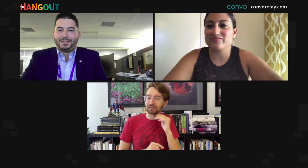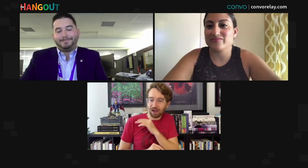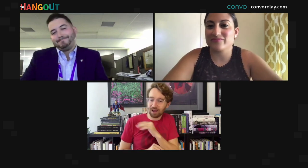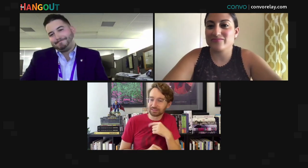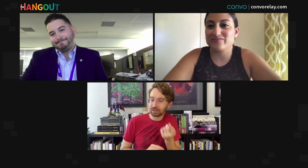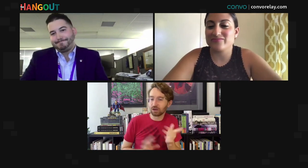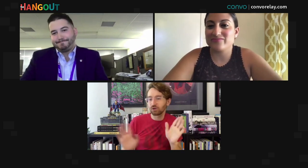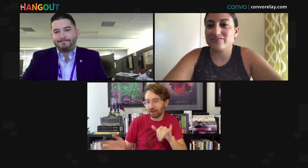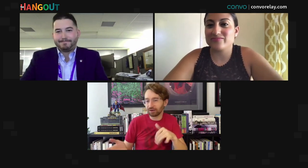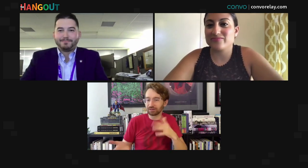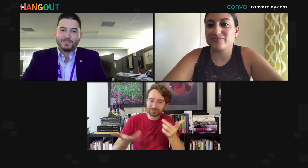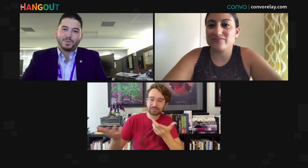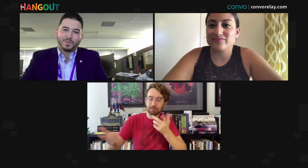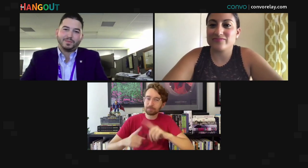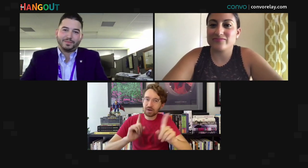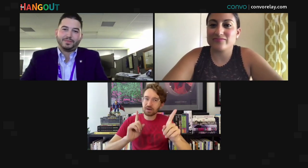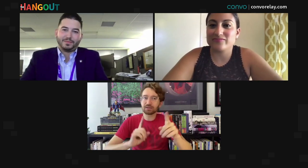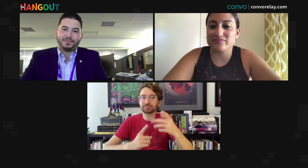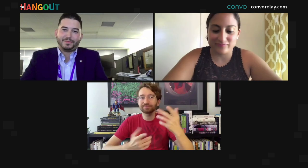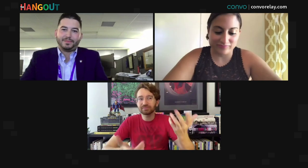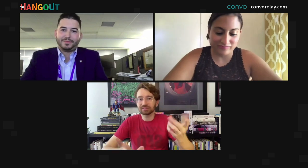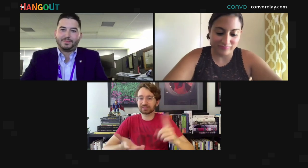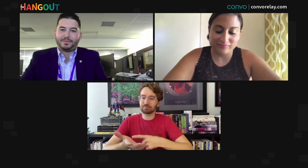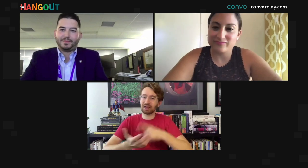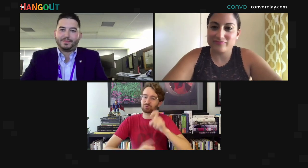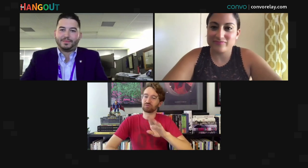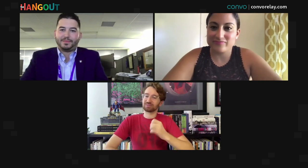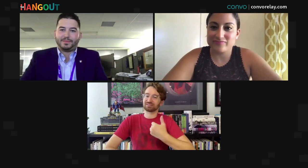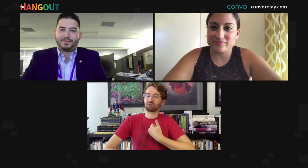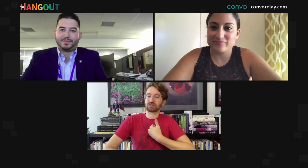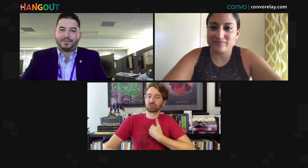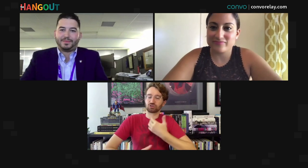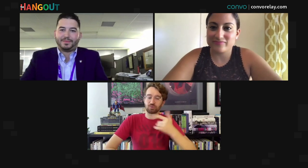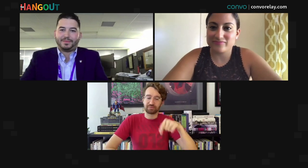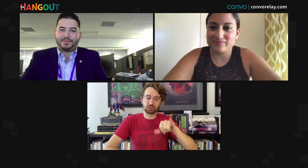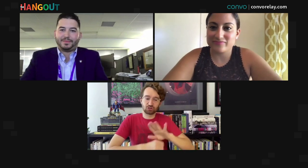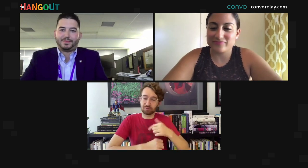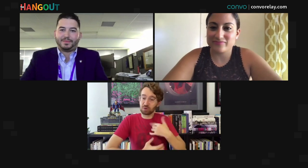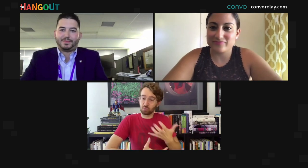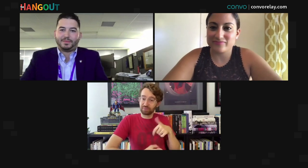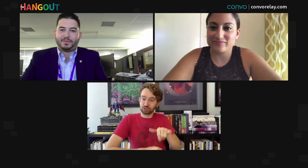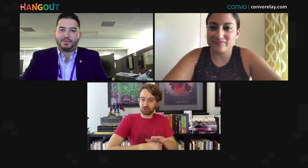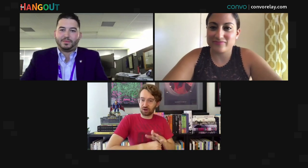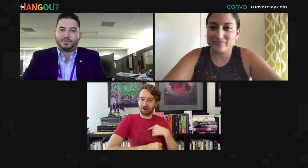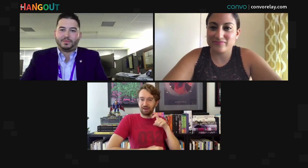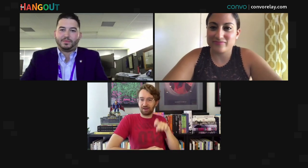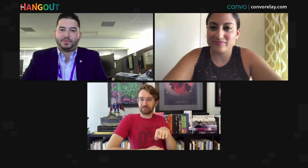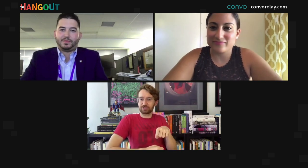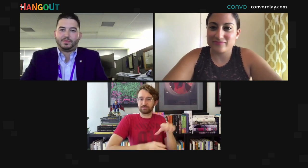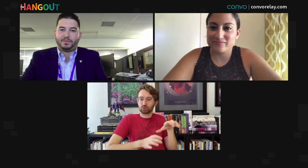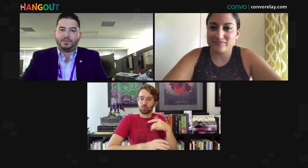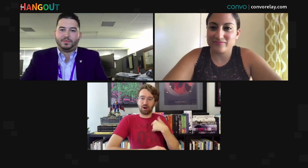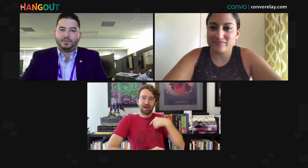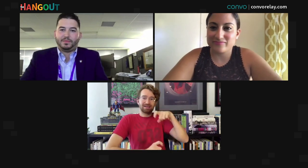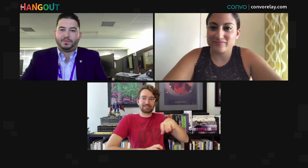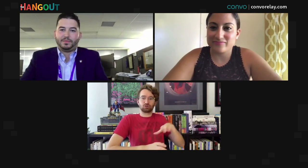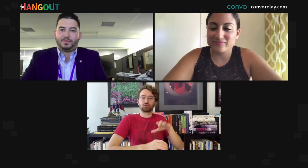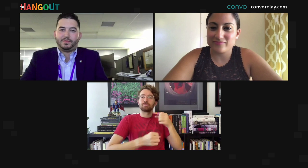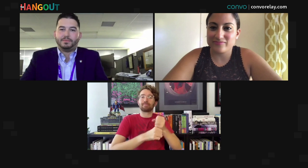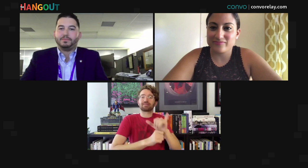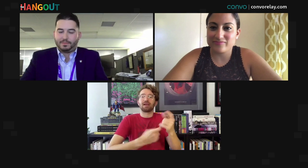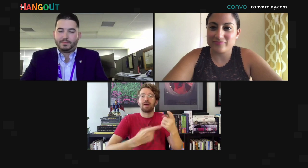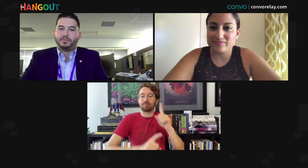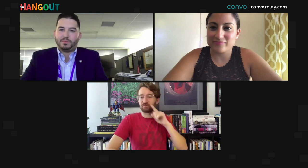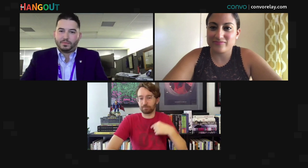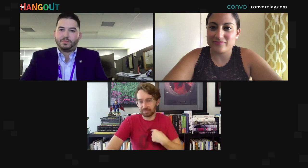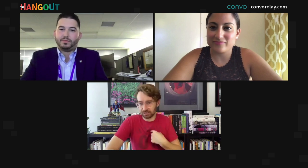maybe a little bit dubious to, you know, maybe tell a lie, but sometimes, you know, you have to be, you know, selfish